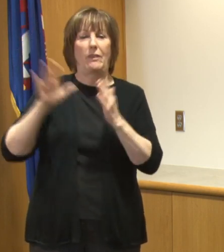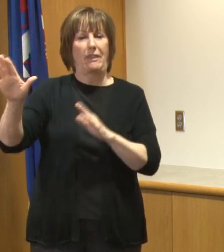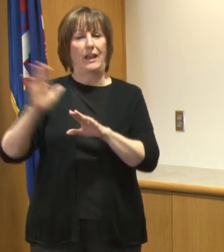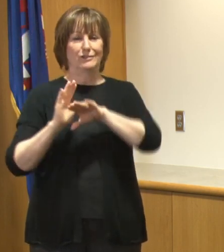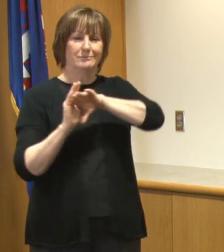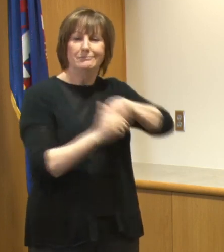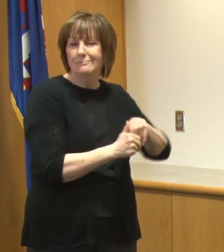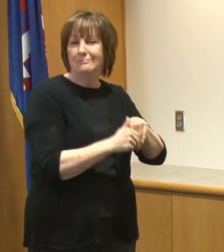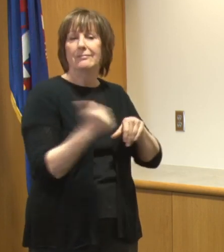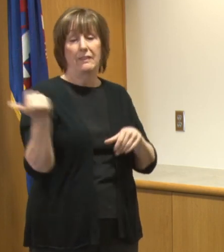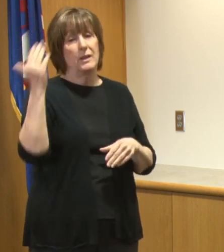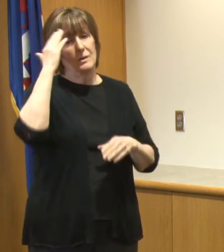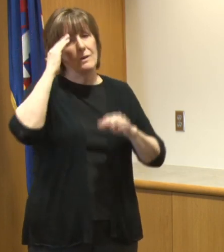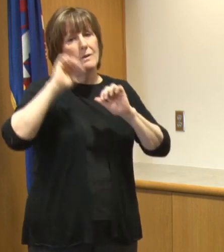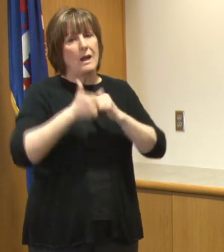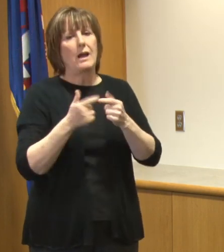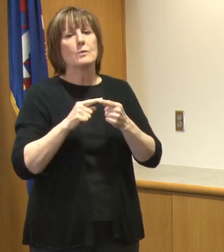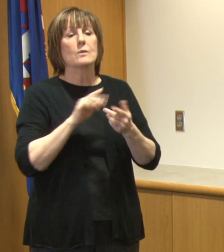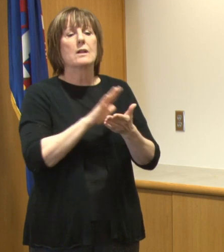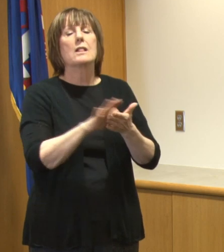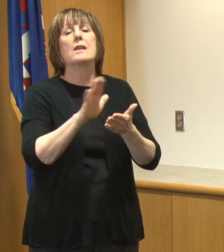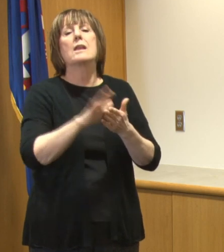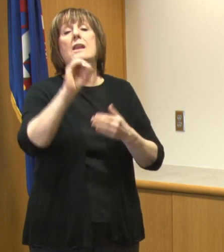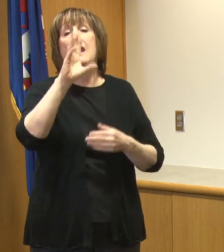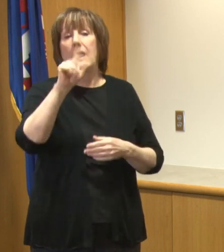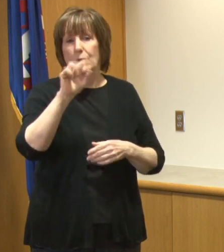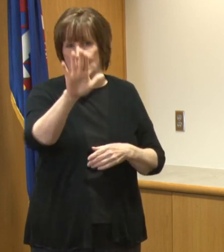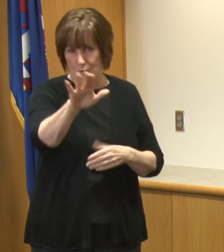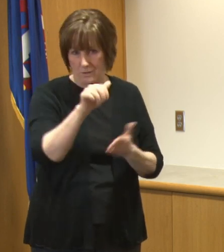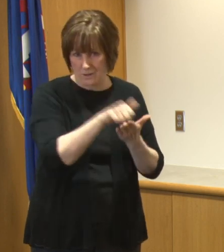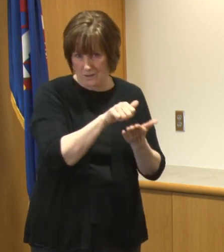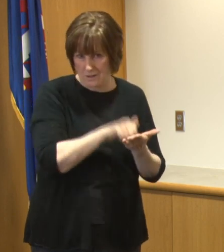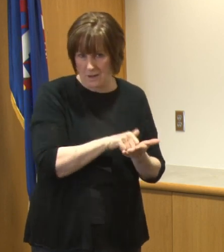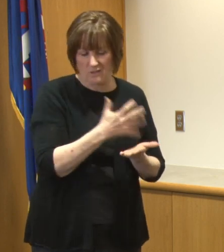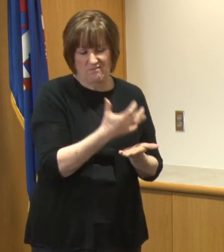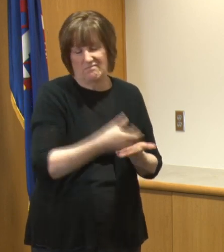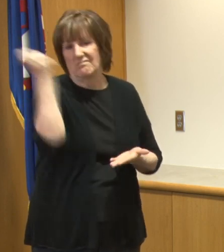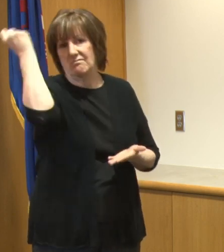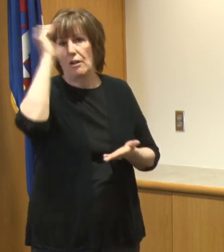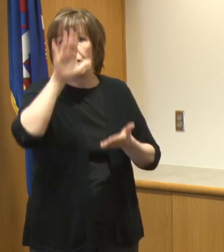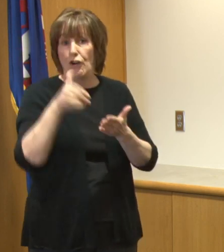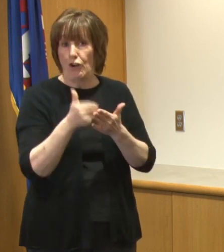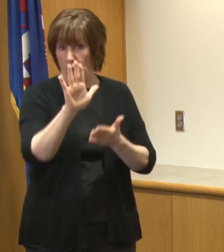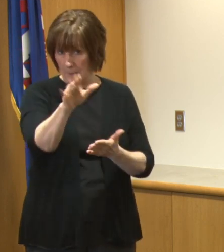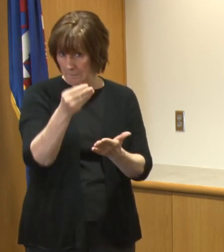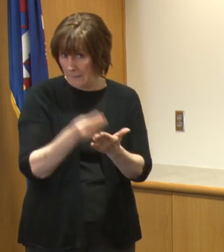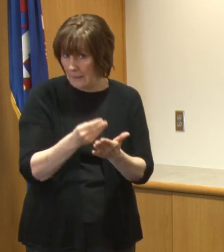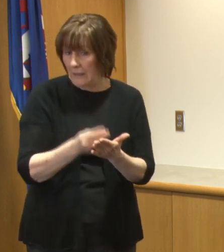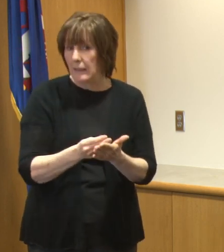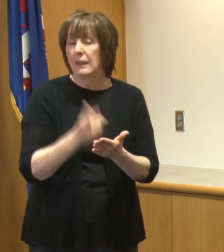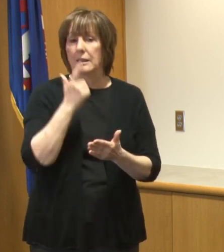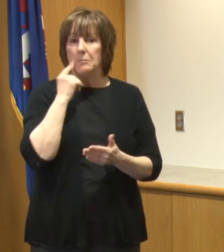they have designs on cleaning out Americans' bank accounts by leveraging this opportunity